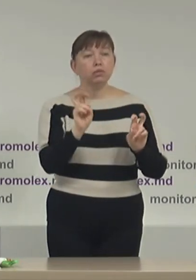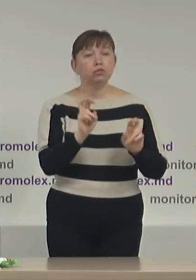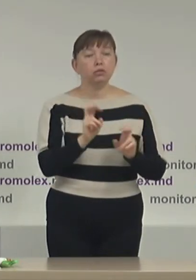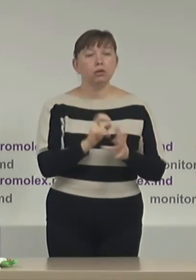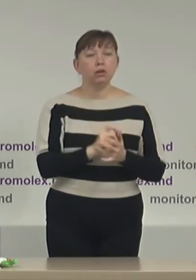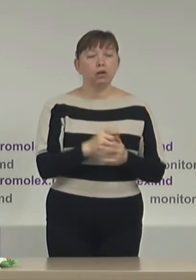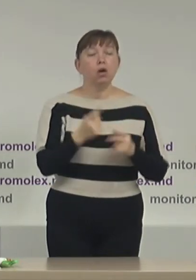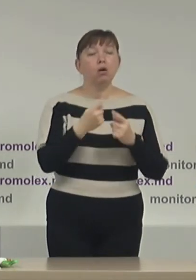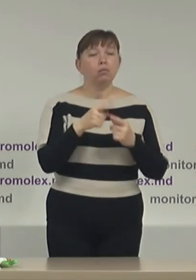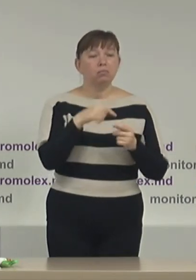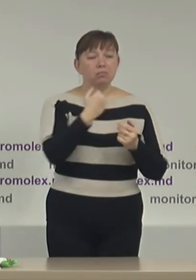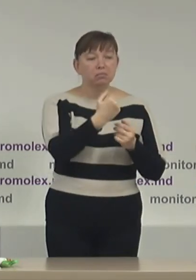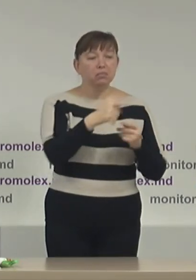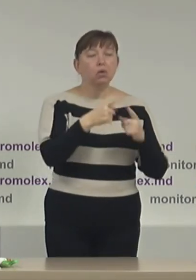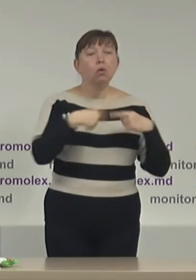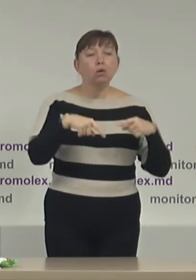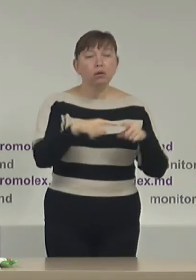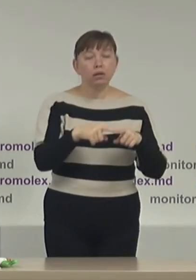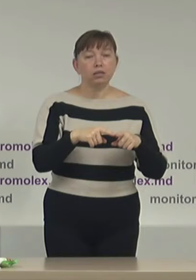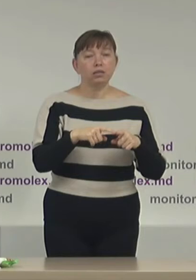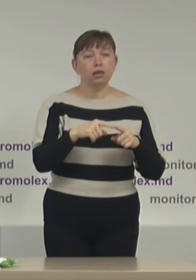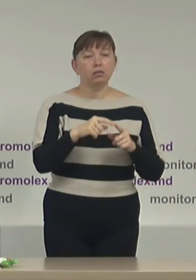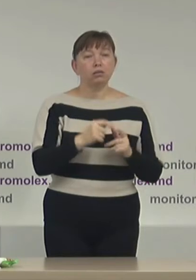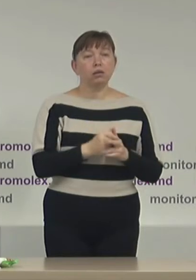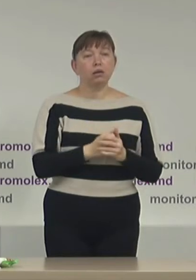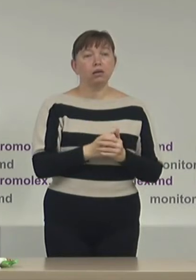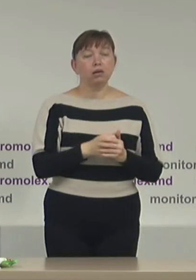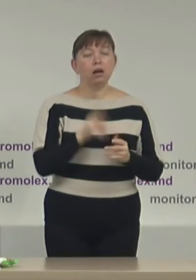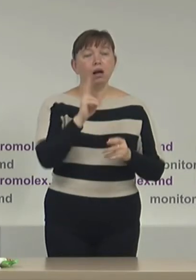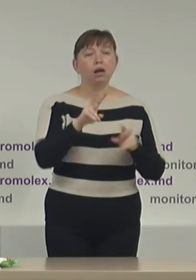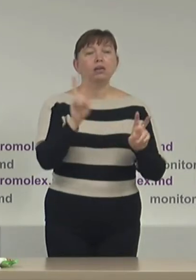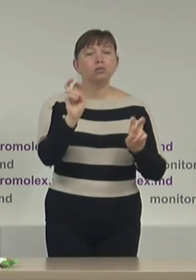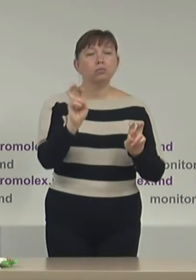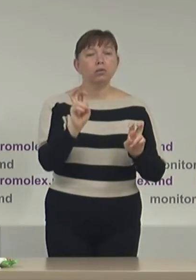and the aegis of an organization and in the